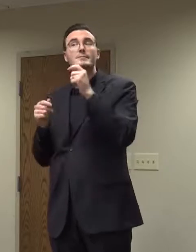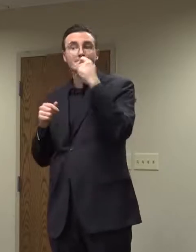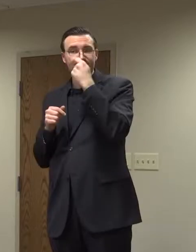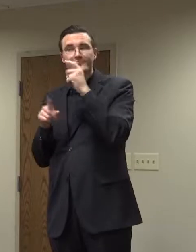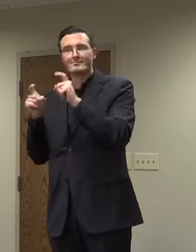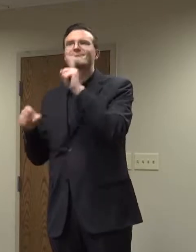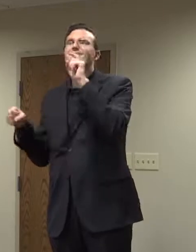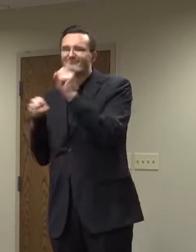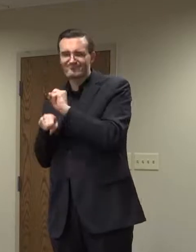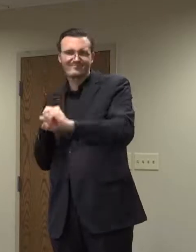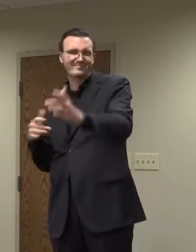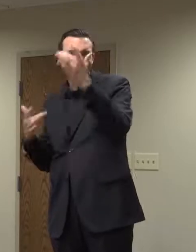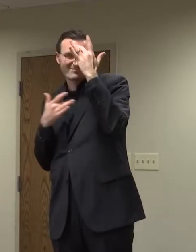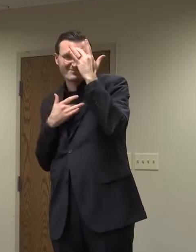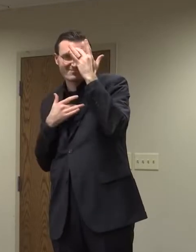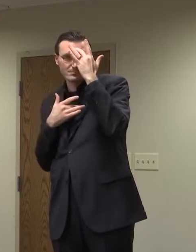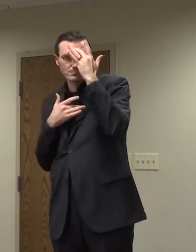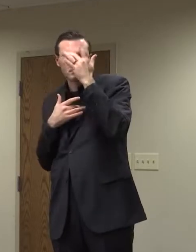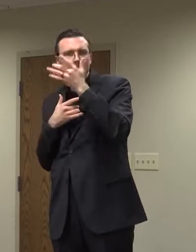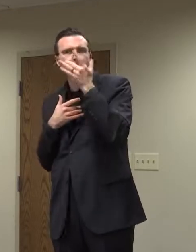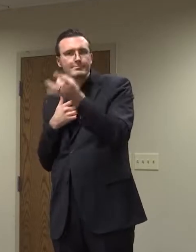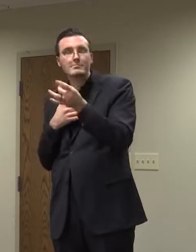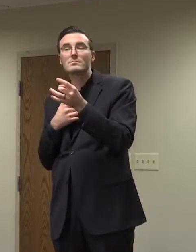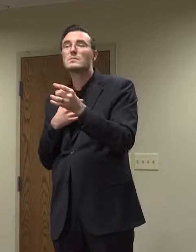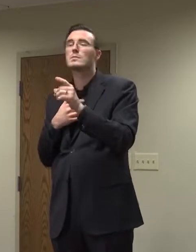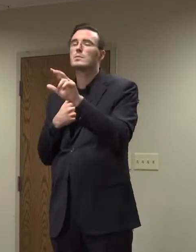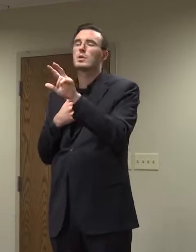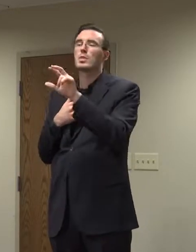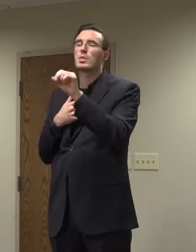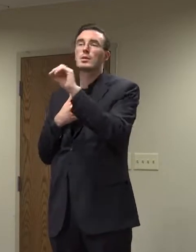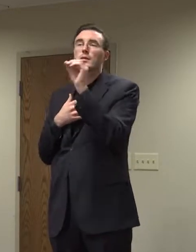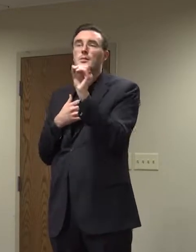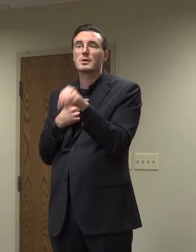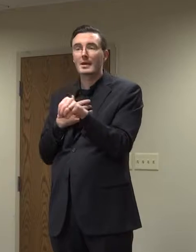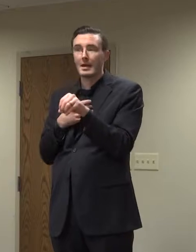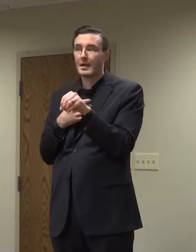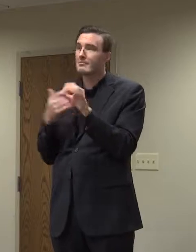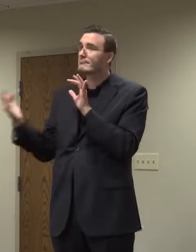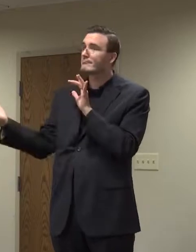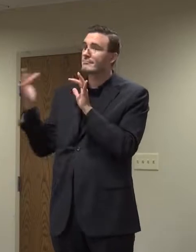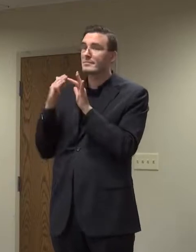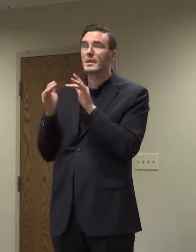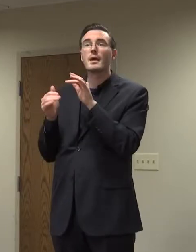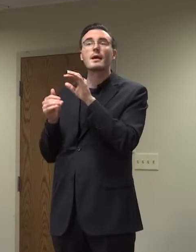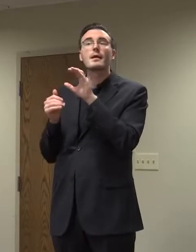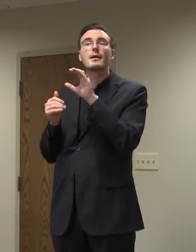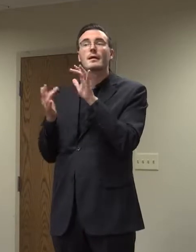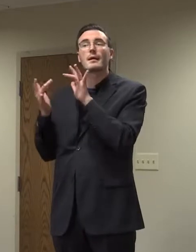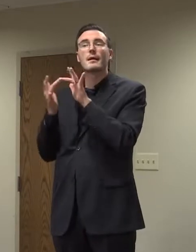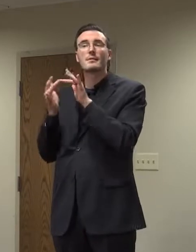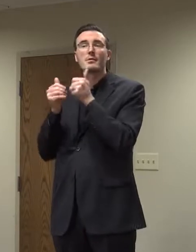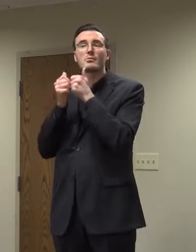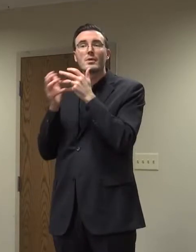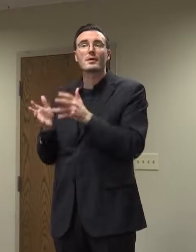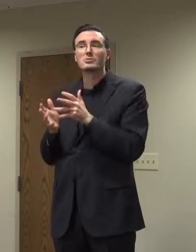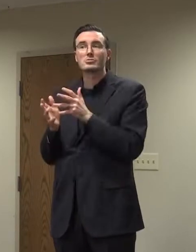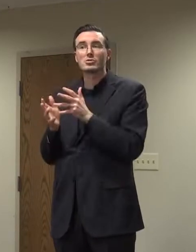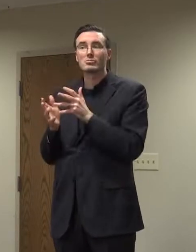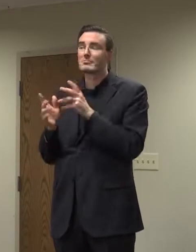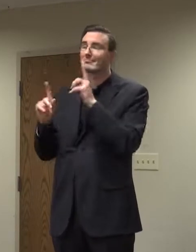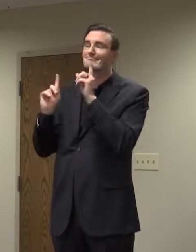a case investigator or contact tracer when they call. And what that tells me is that the case may not be appropriately